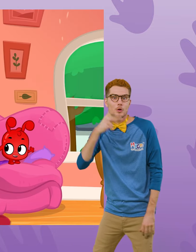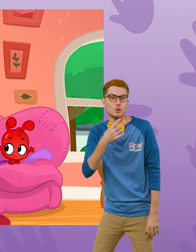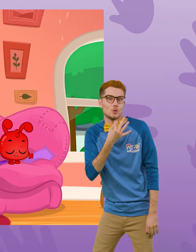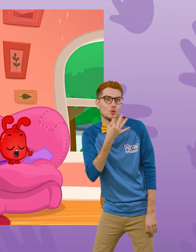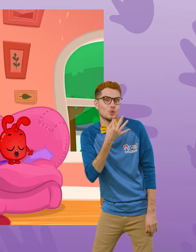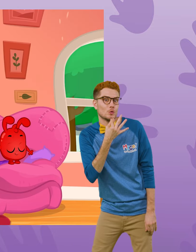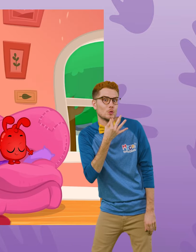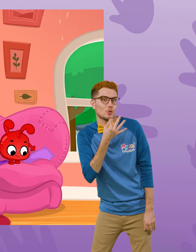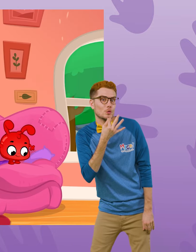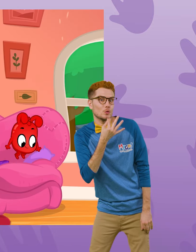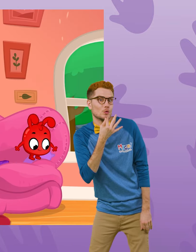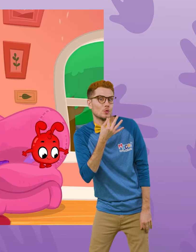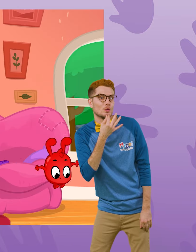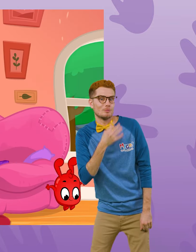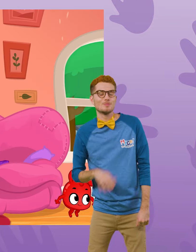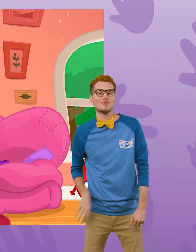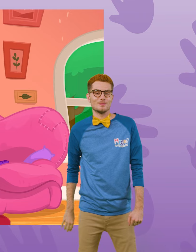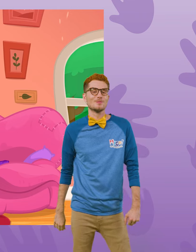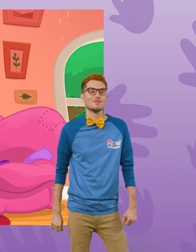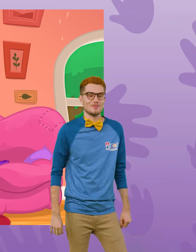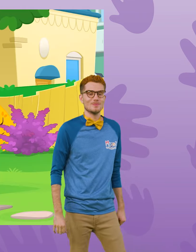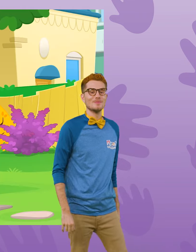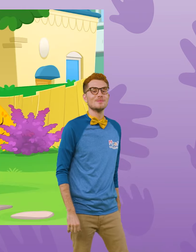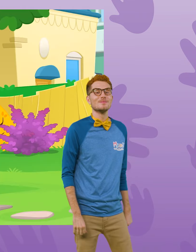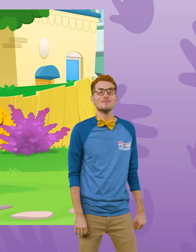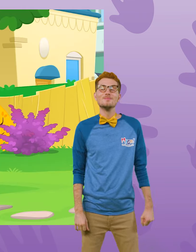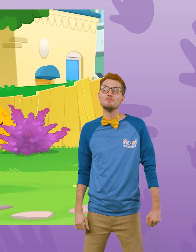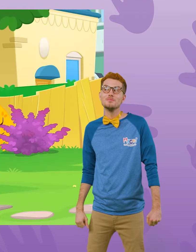Morphle back shoes.